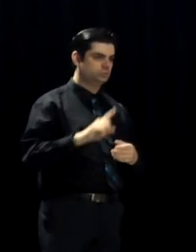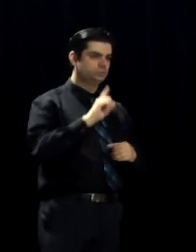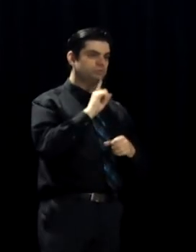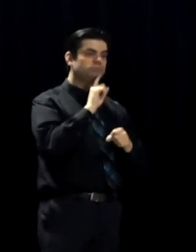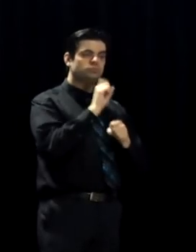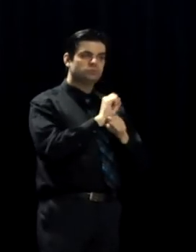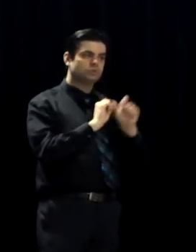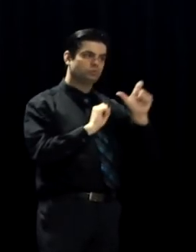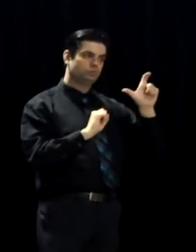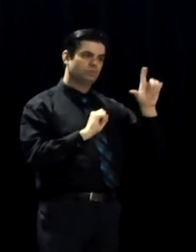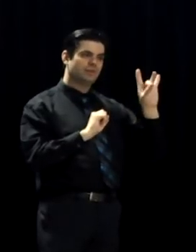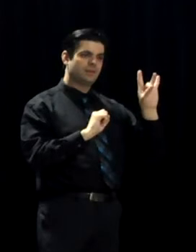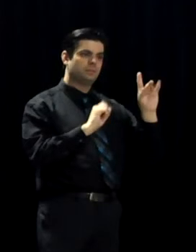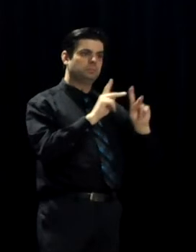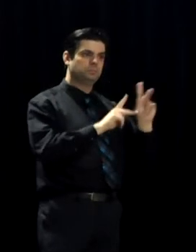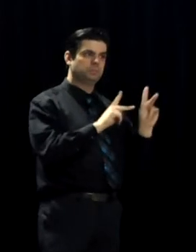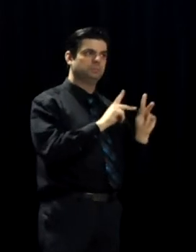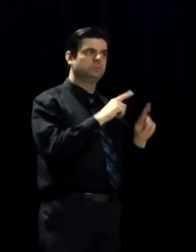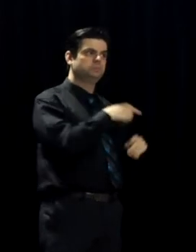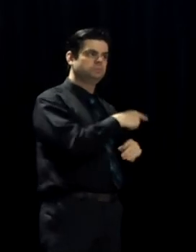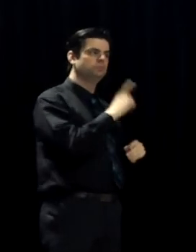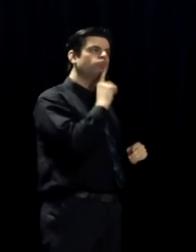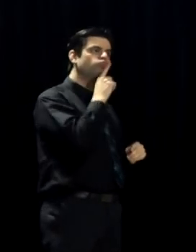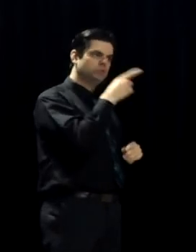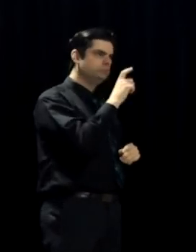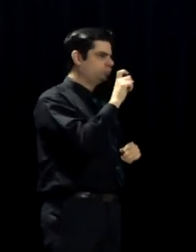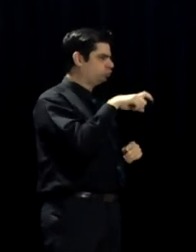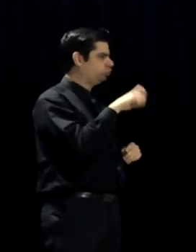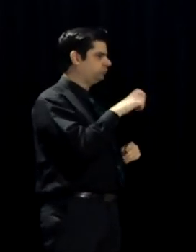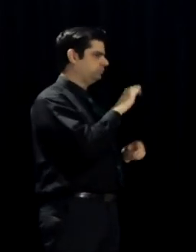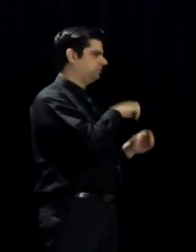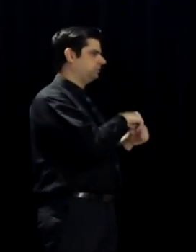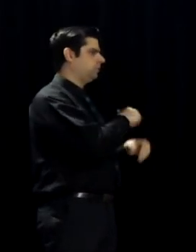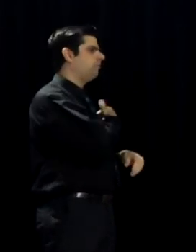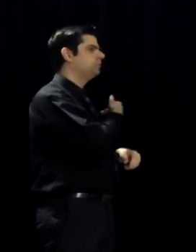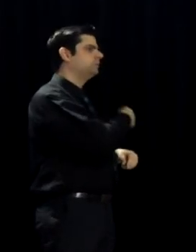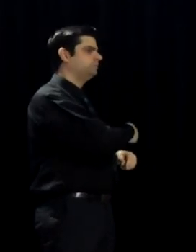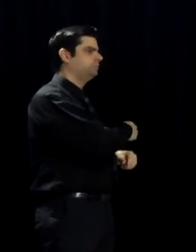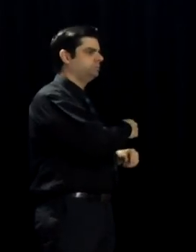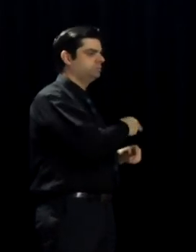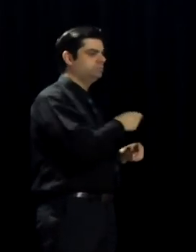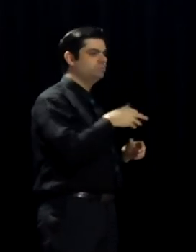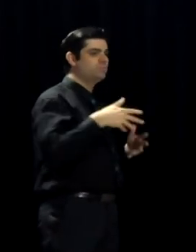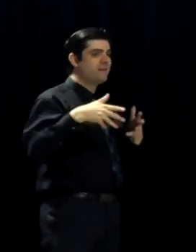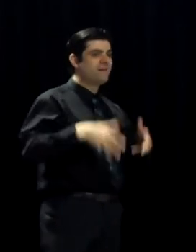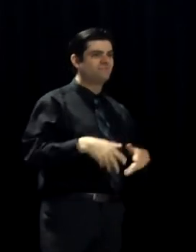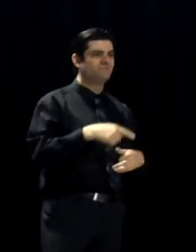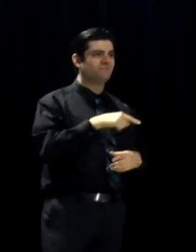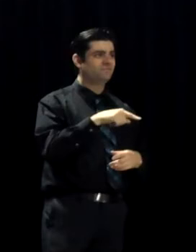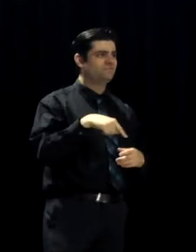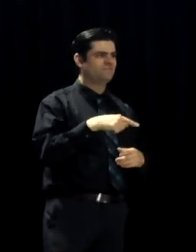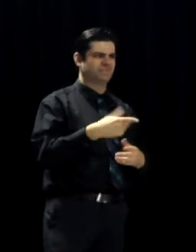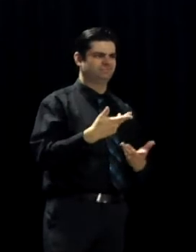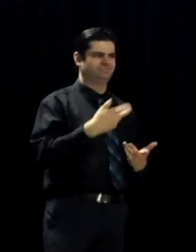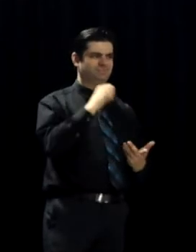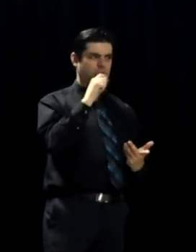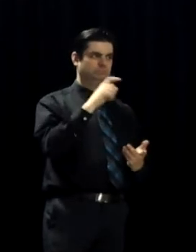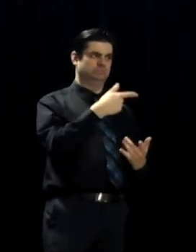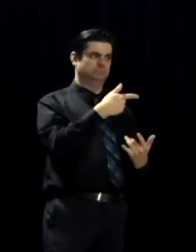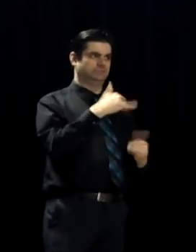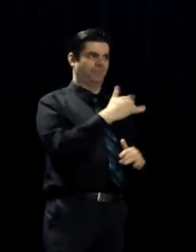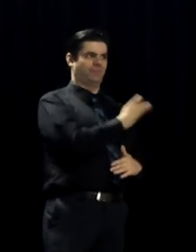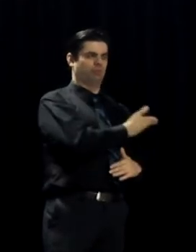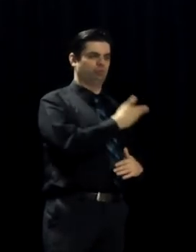in the hospital that need to be there for the services. I spoke to Governor Cuomo today on this matter. The governor understands